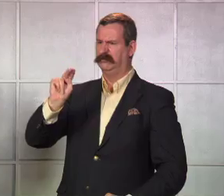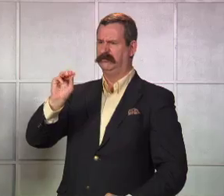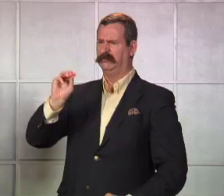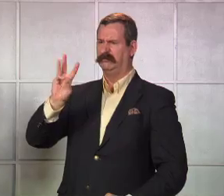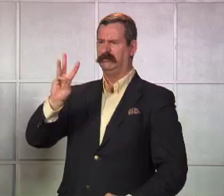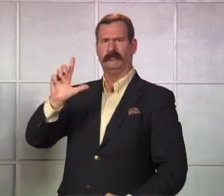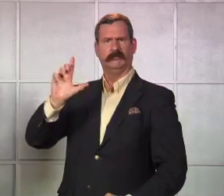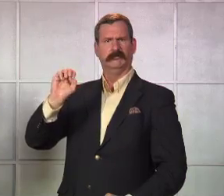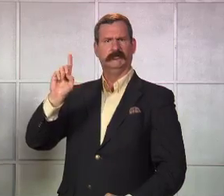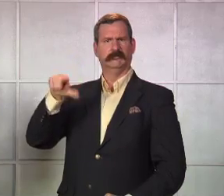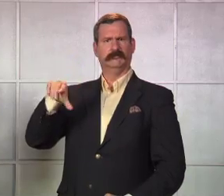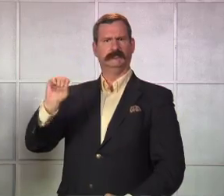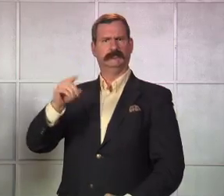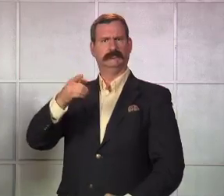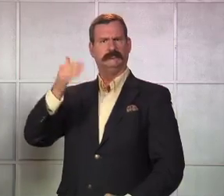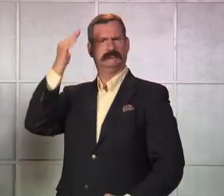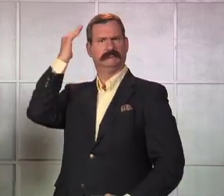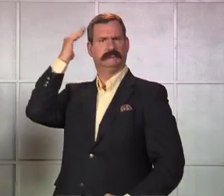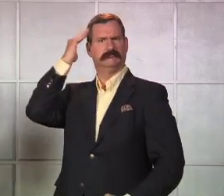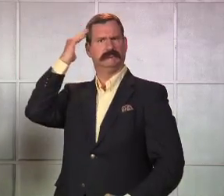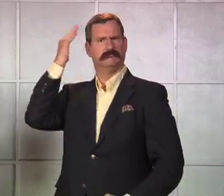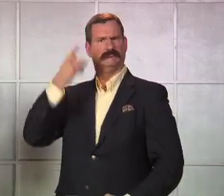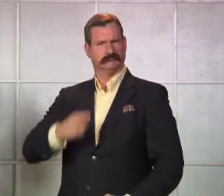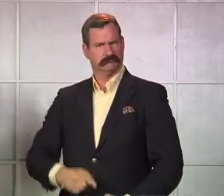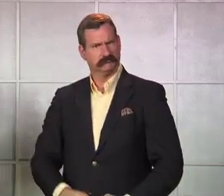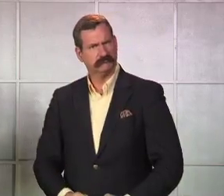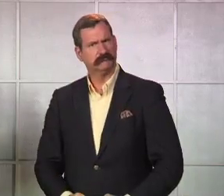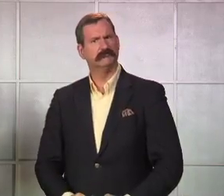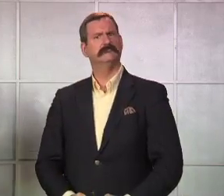the necessary knowledge,